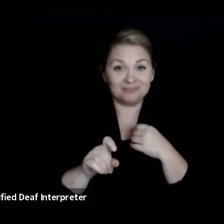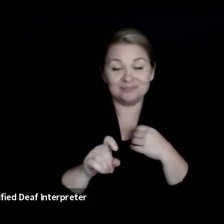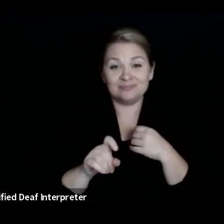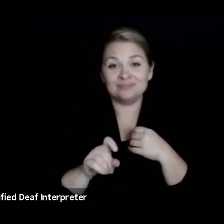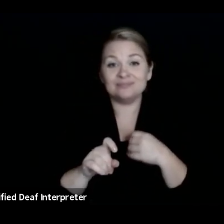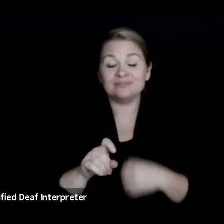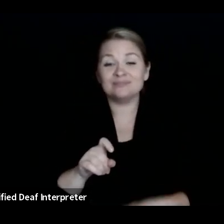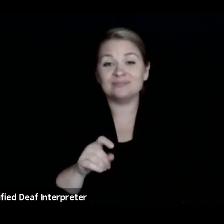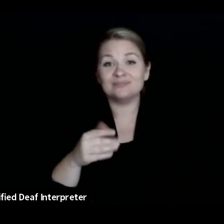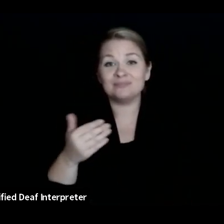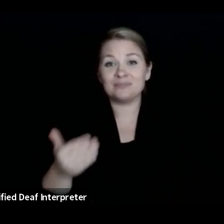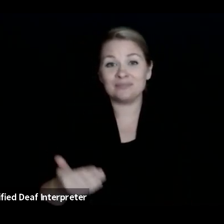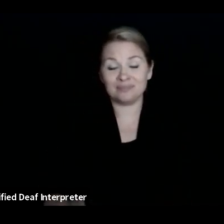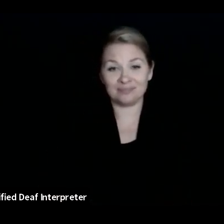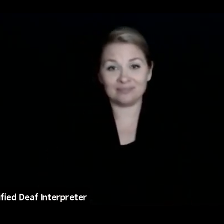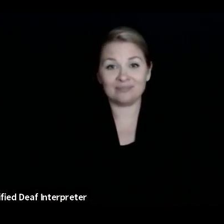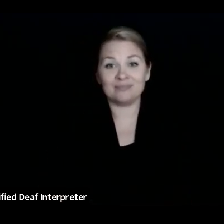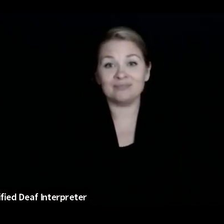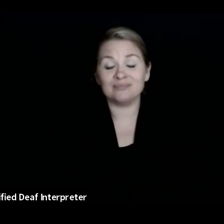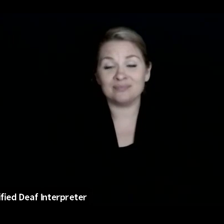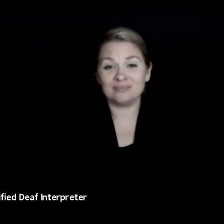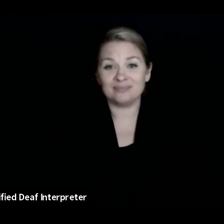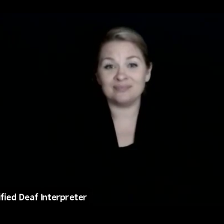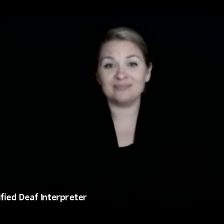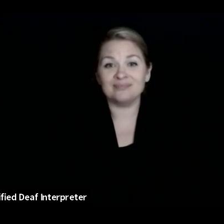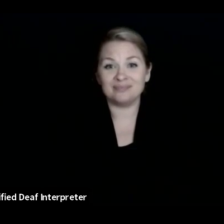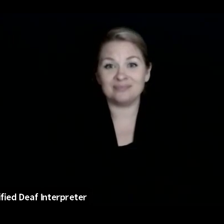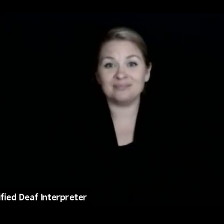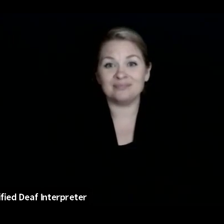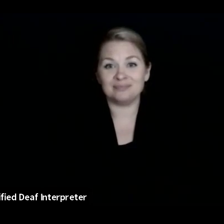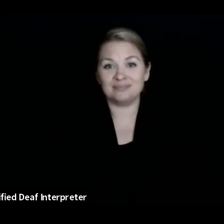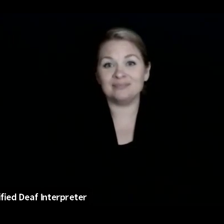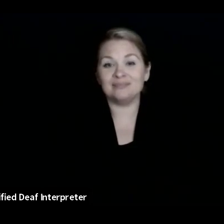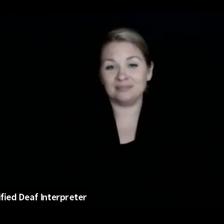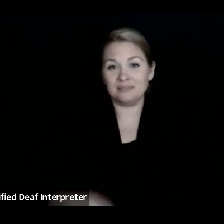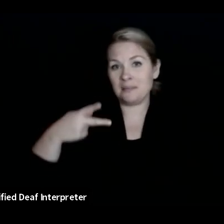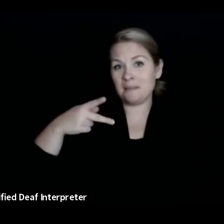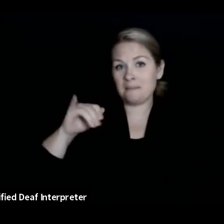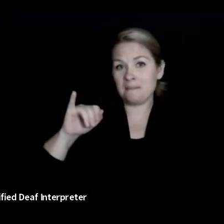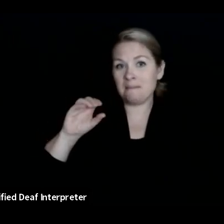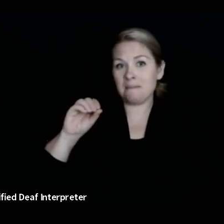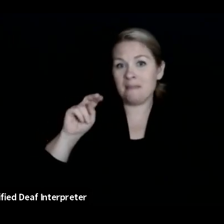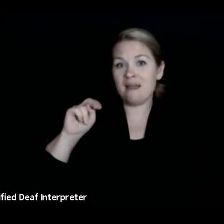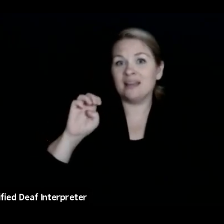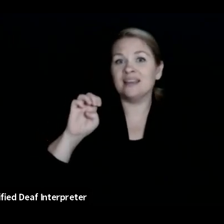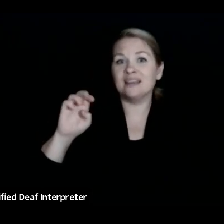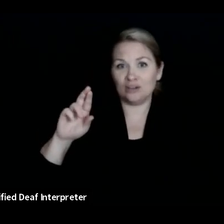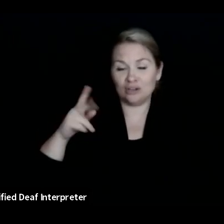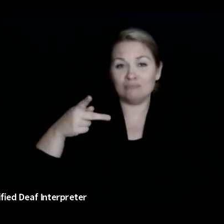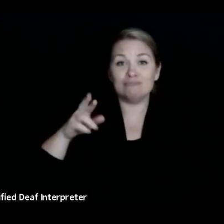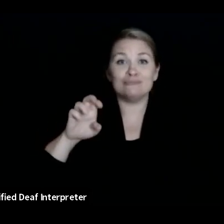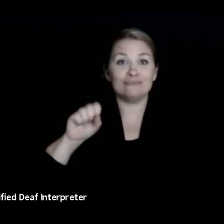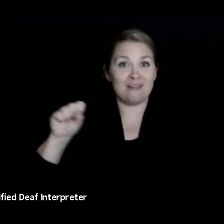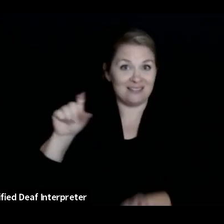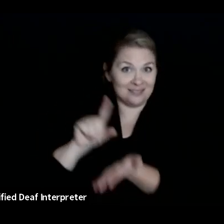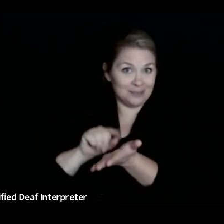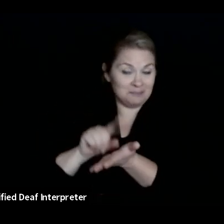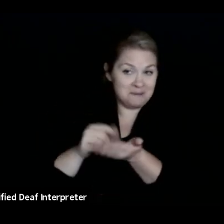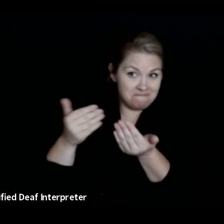open. Hi, Chris. I was wondering if you could talk just a little bit about what we know ahead of